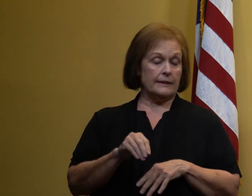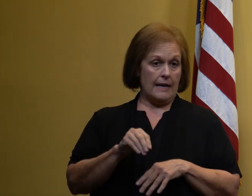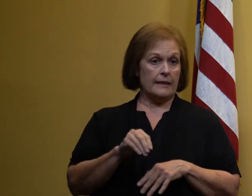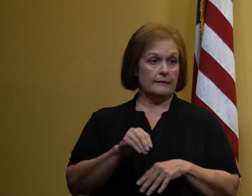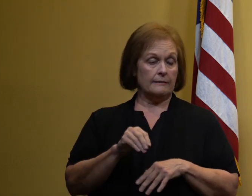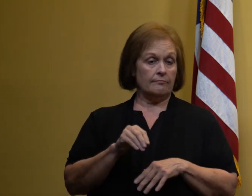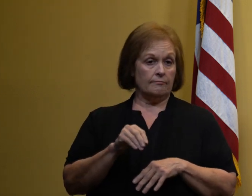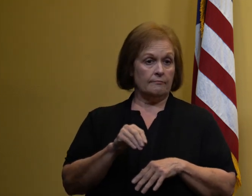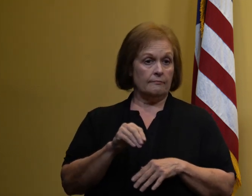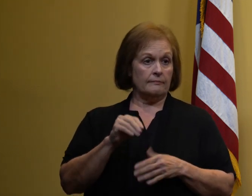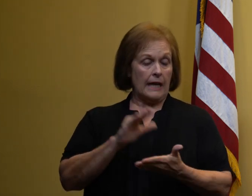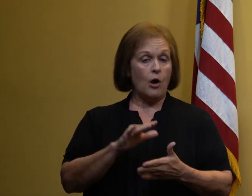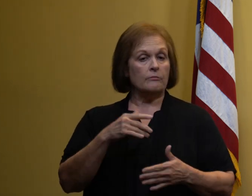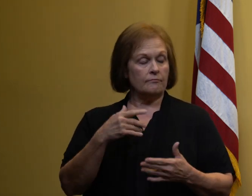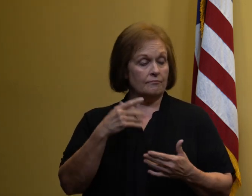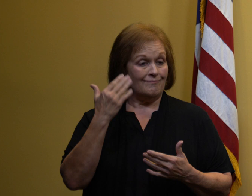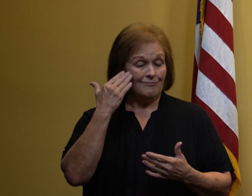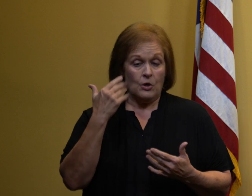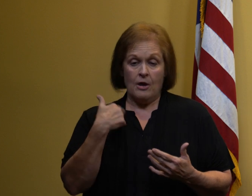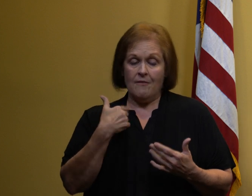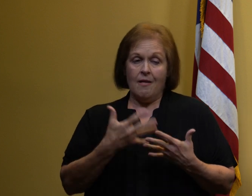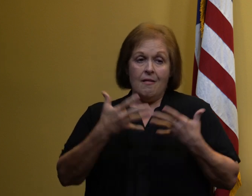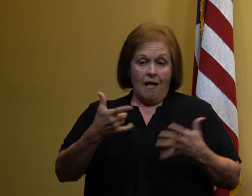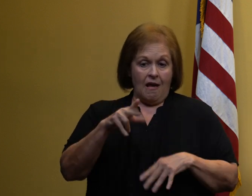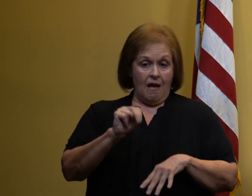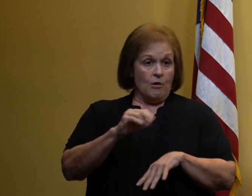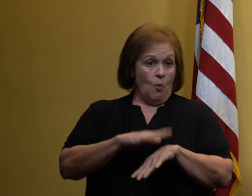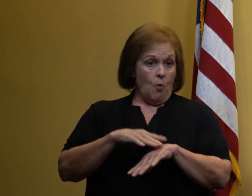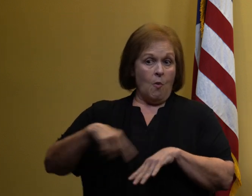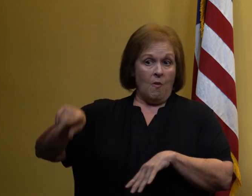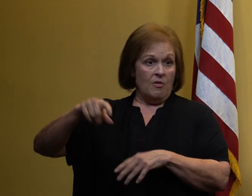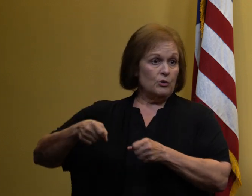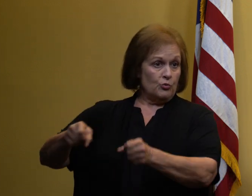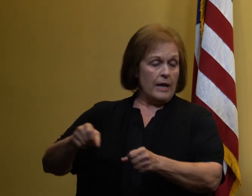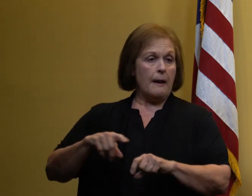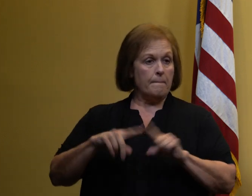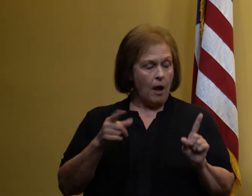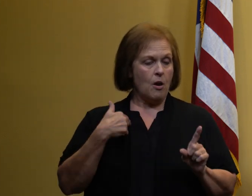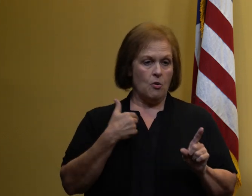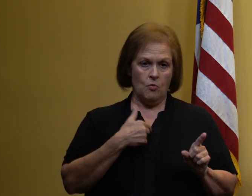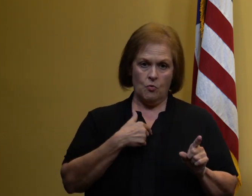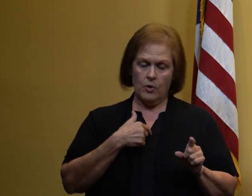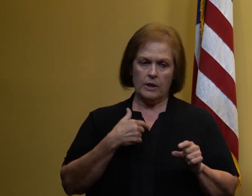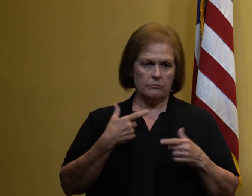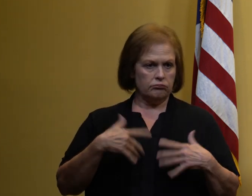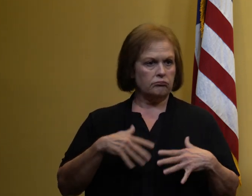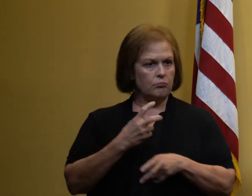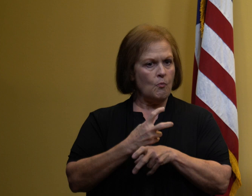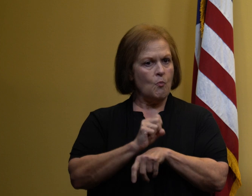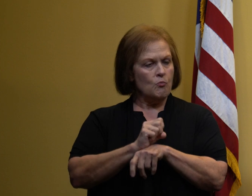this also again, there's so many guns on our street, but every effort to remove them is a step in the